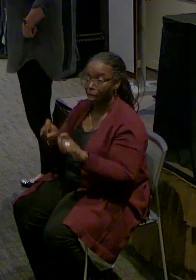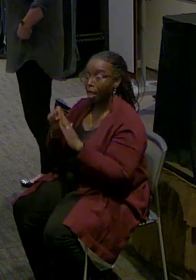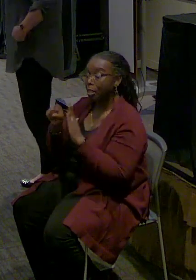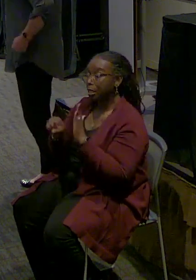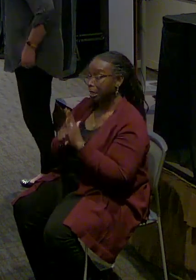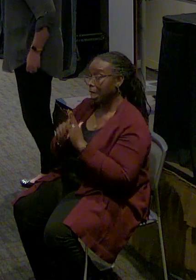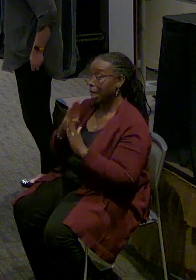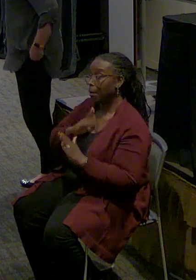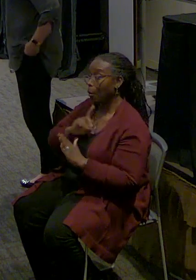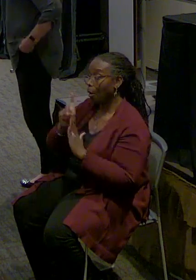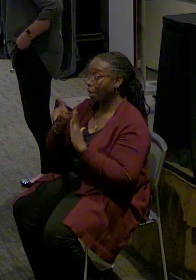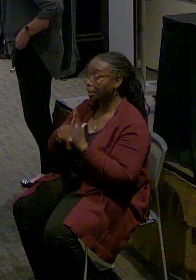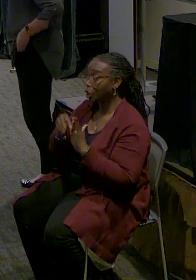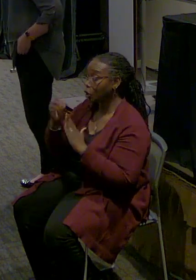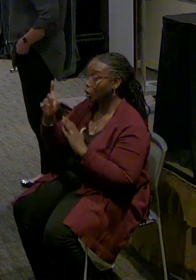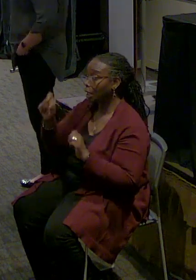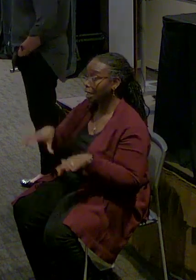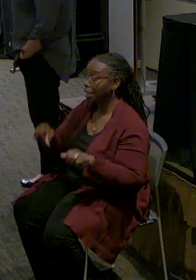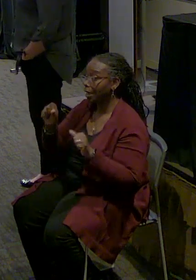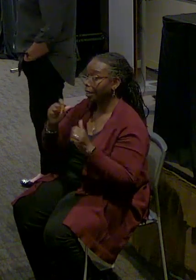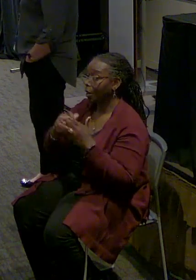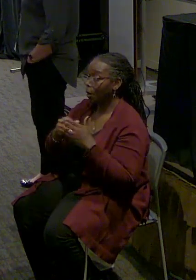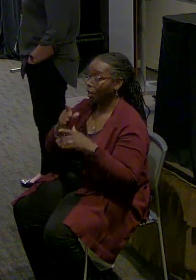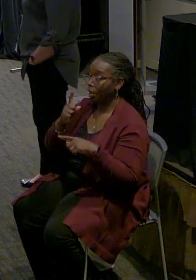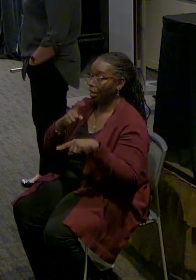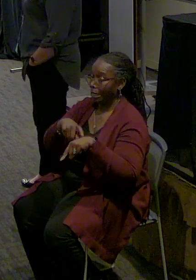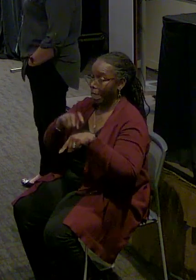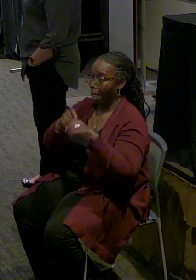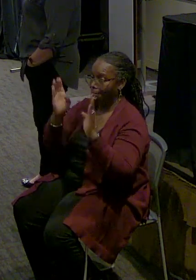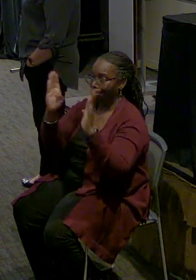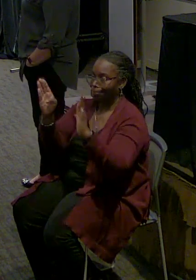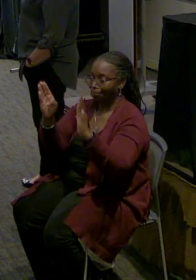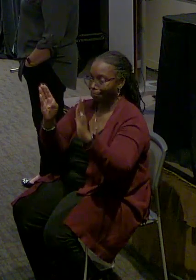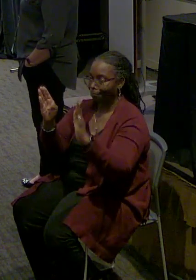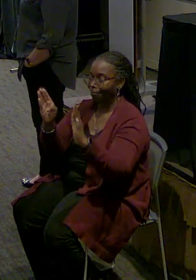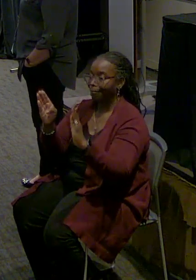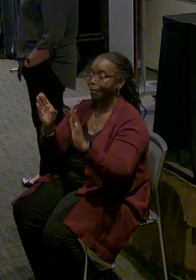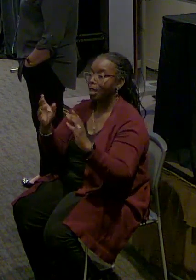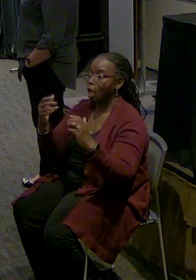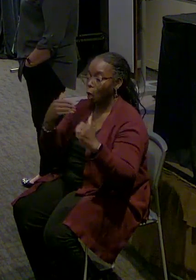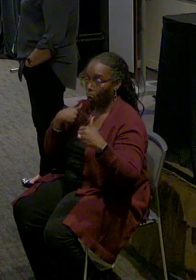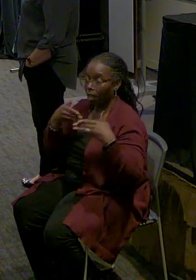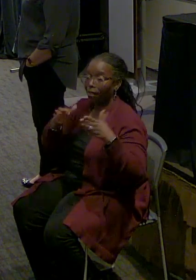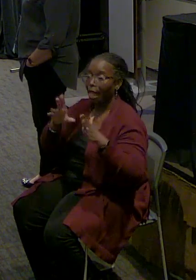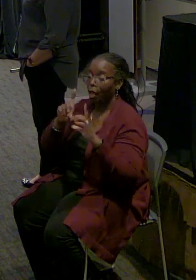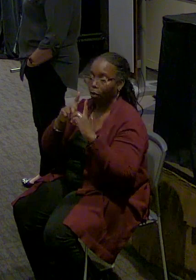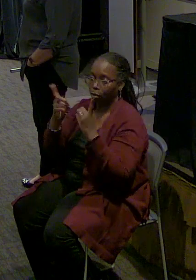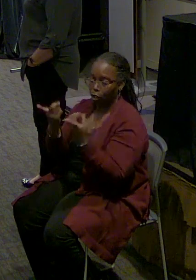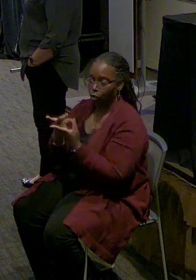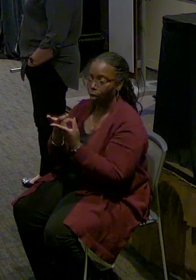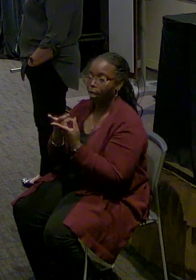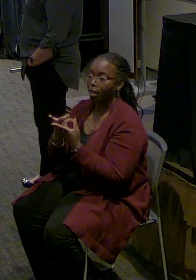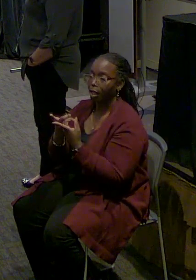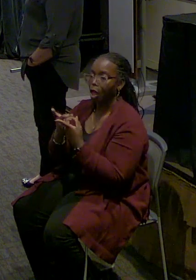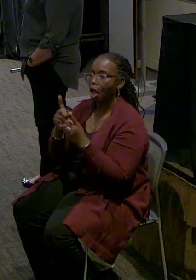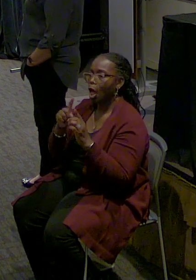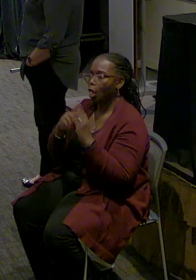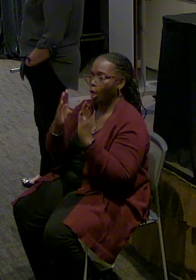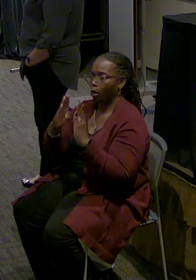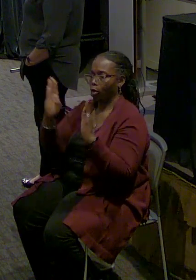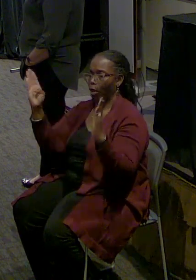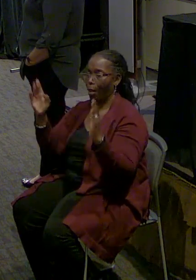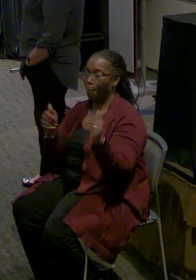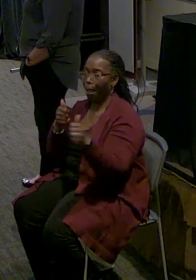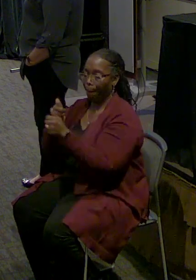board policy says that the students can only take that within a certain window of time. And we have allowed our districts a longer window of